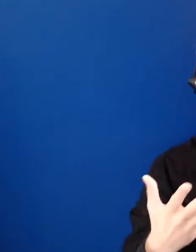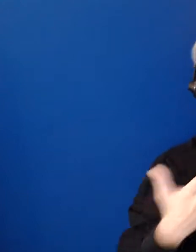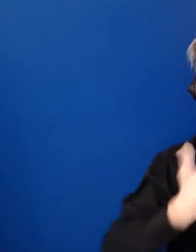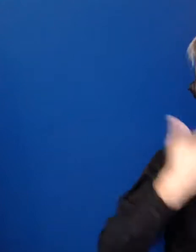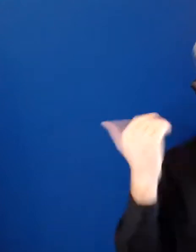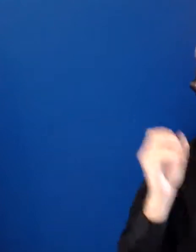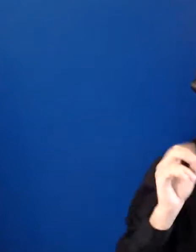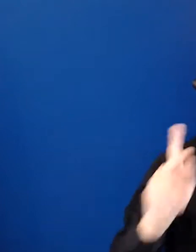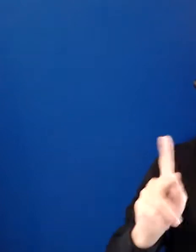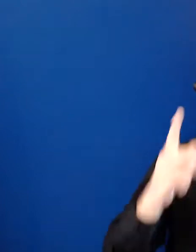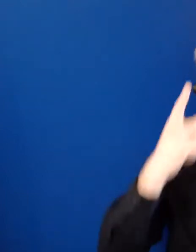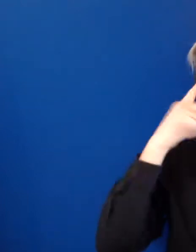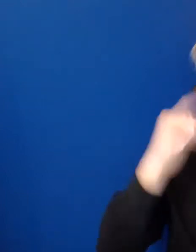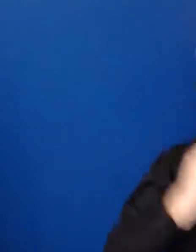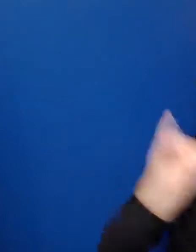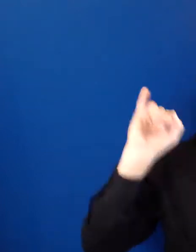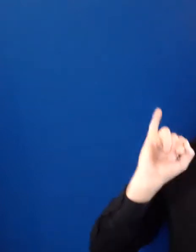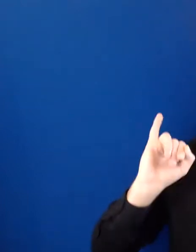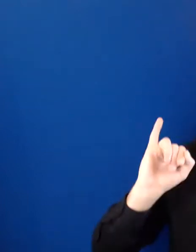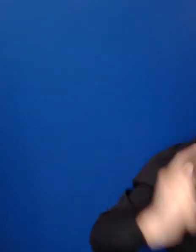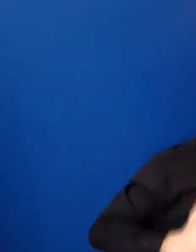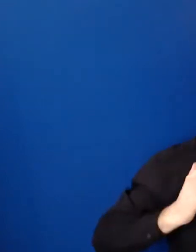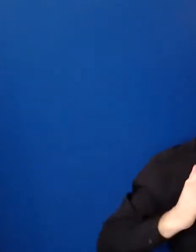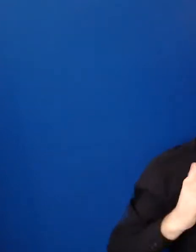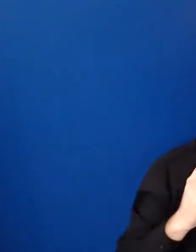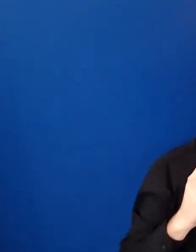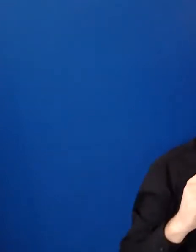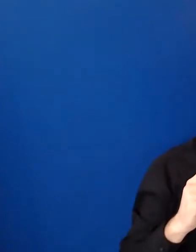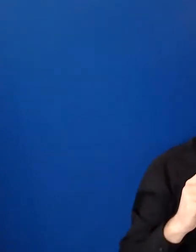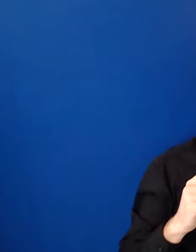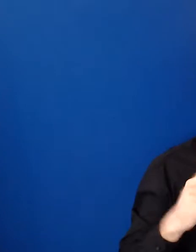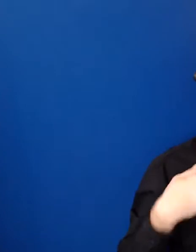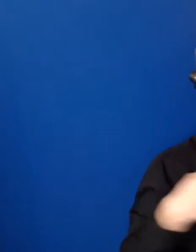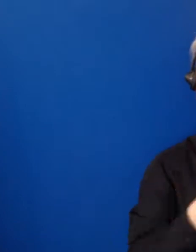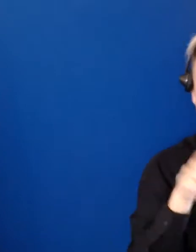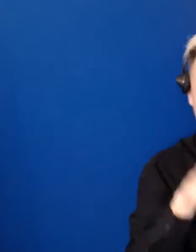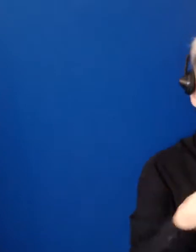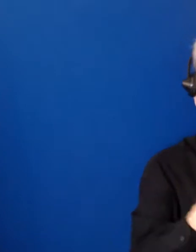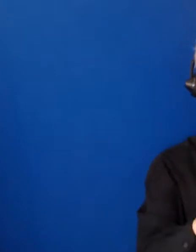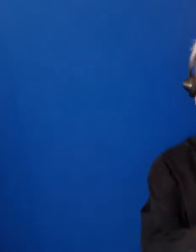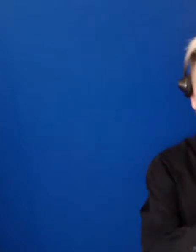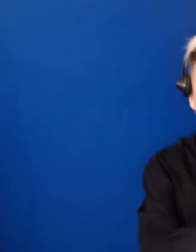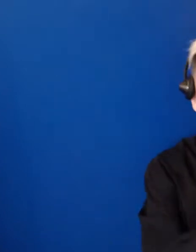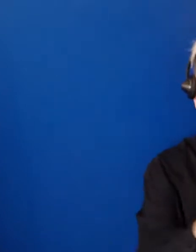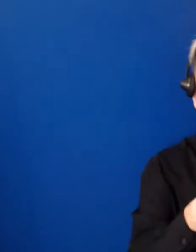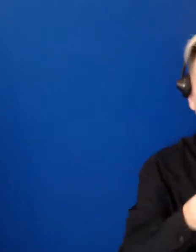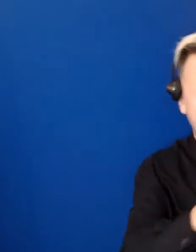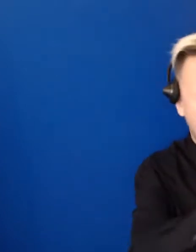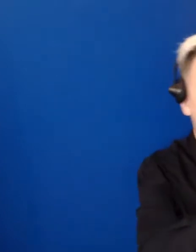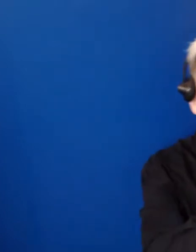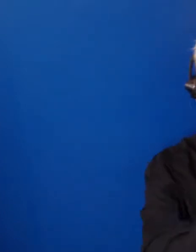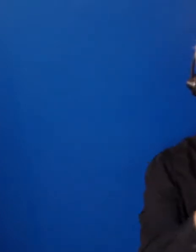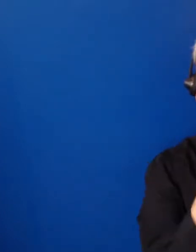We are to identify various barriers, whether structural, attitudinal, societal